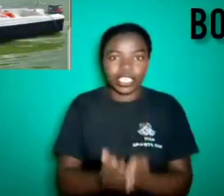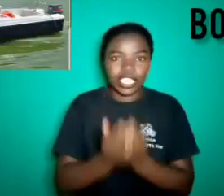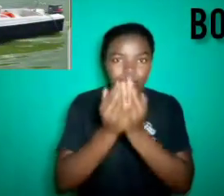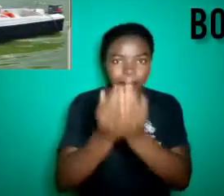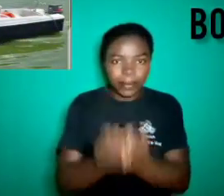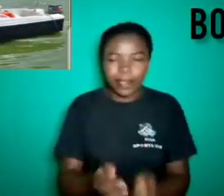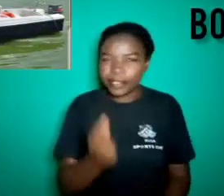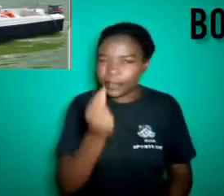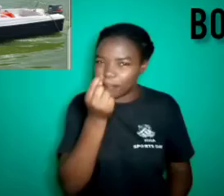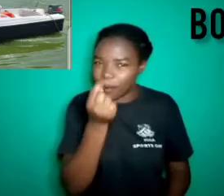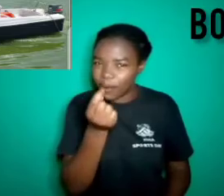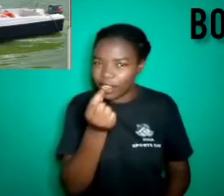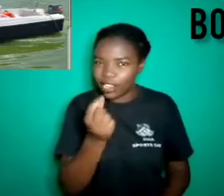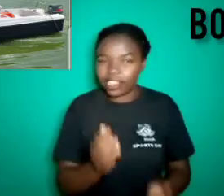sheep, small.